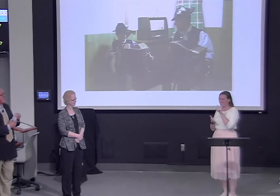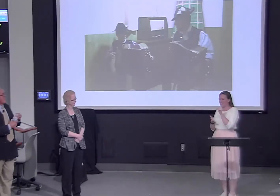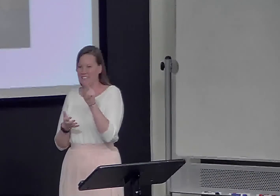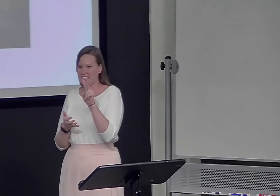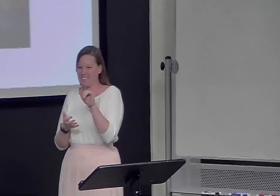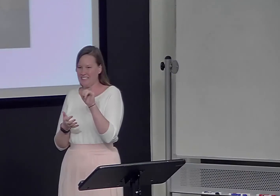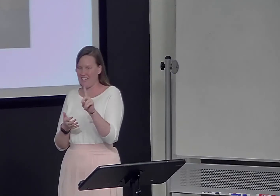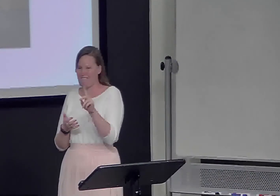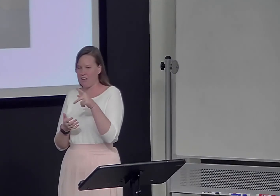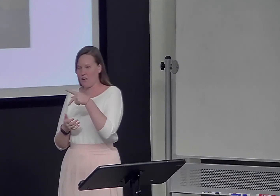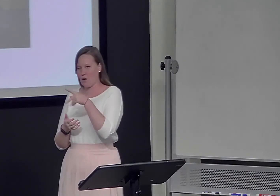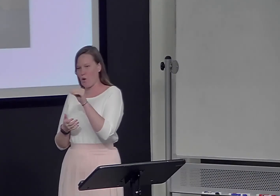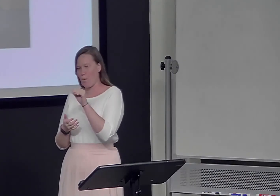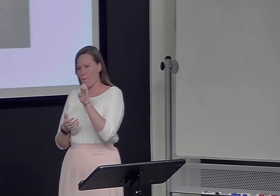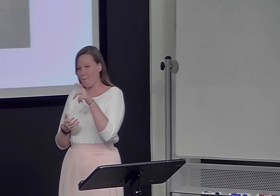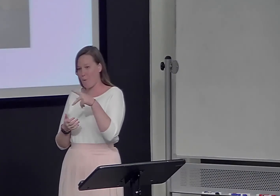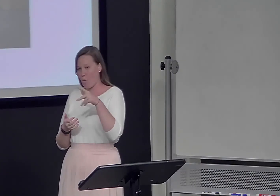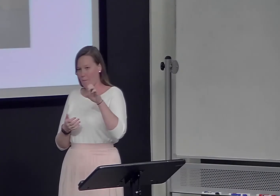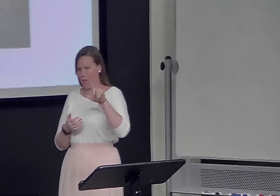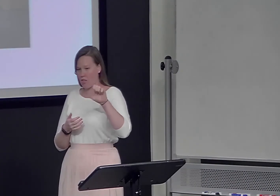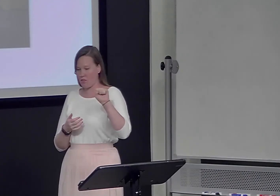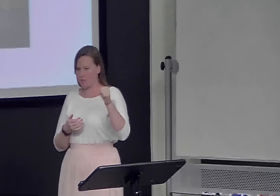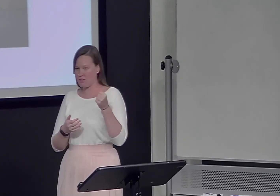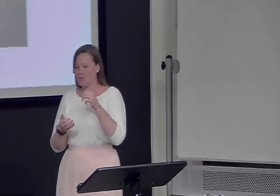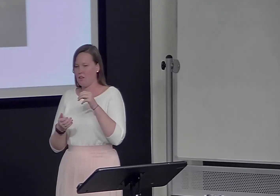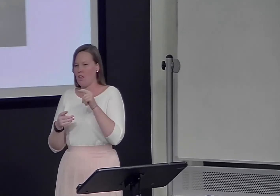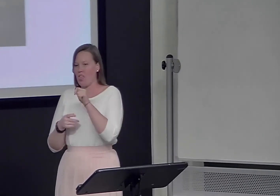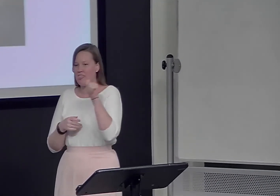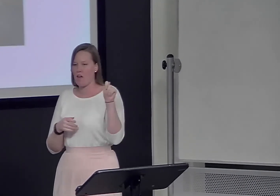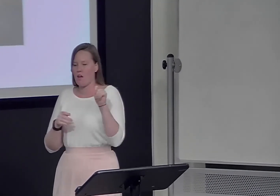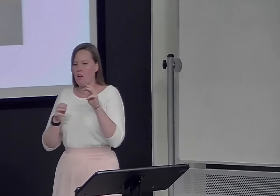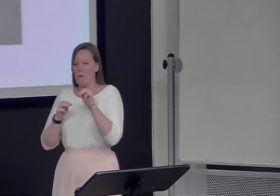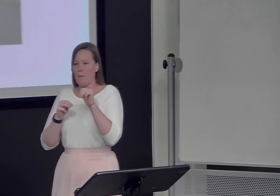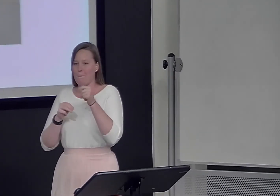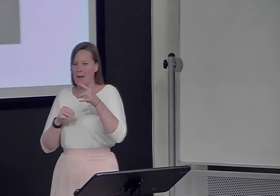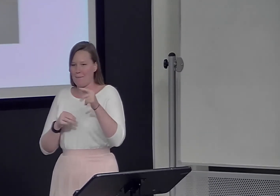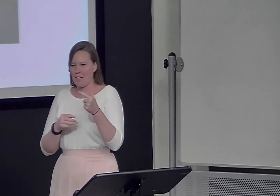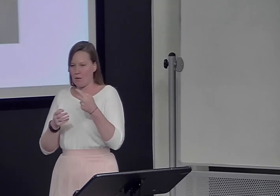So right now we studied David